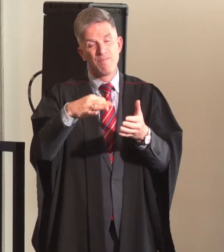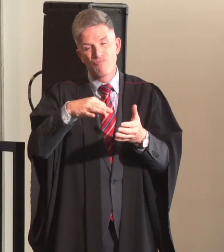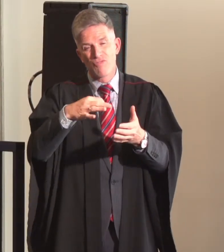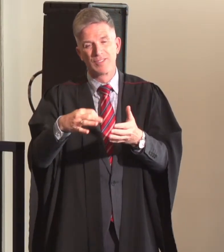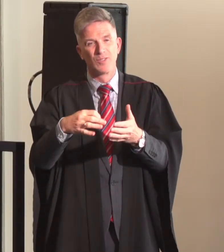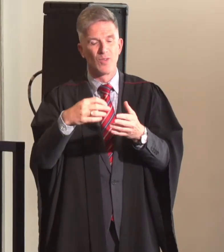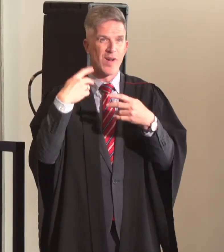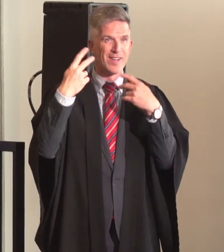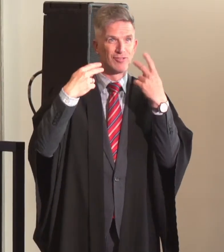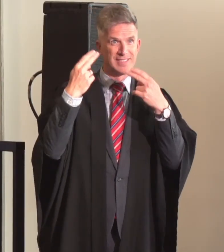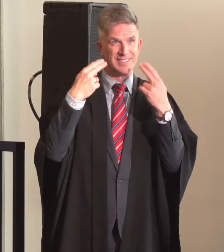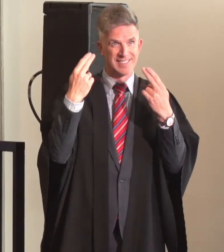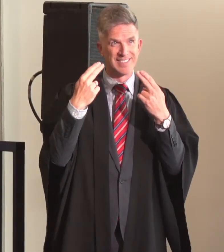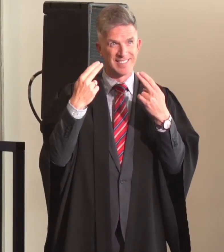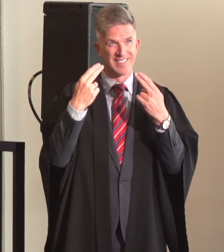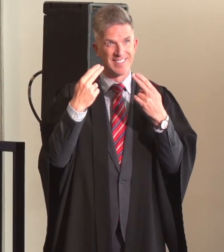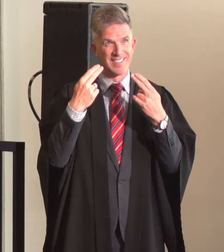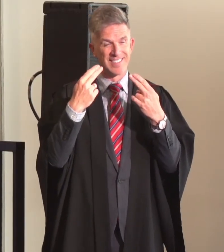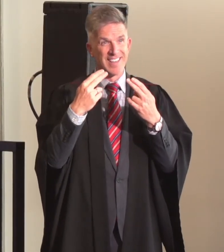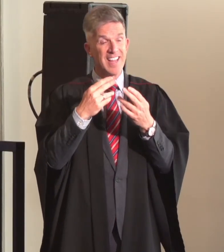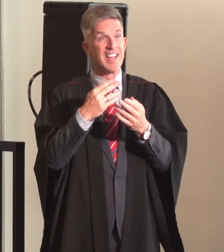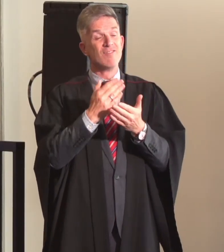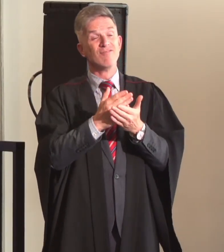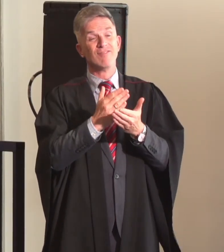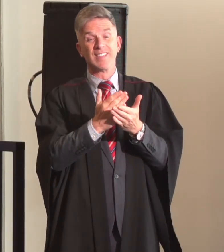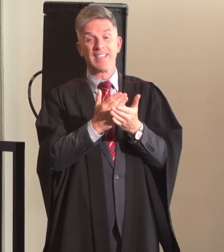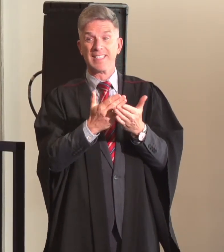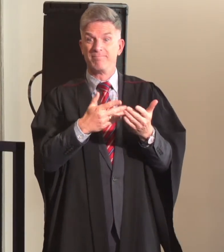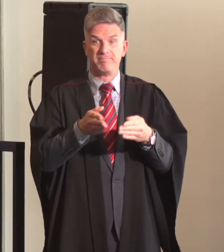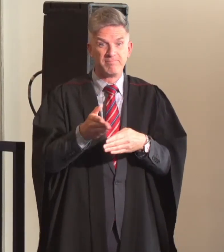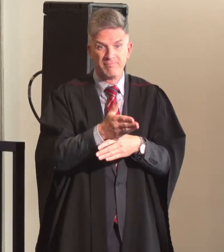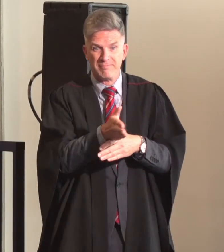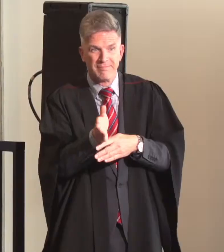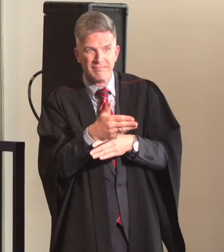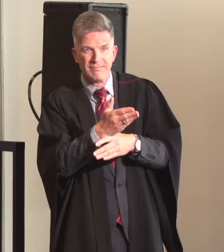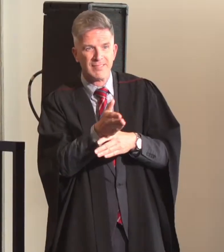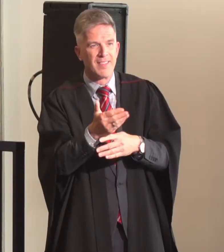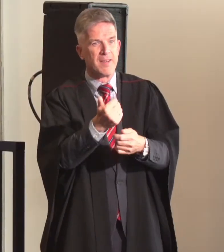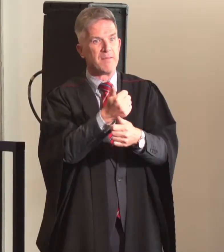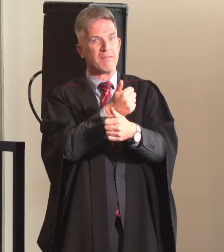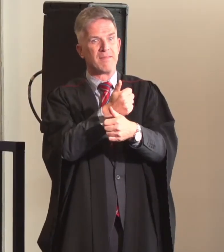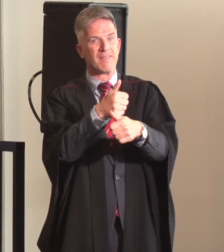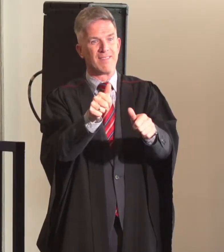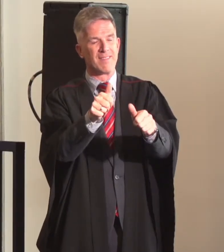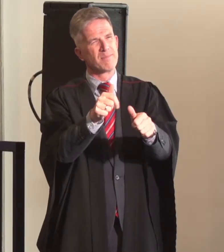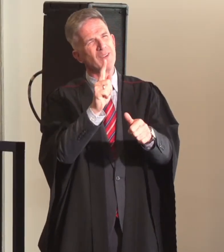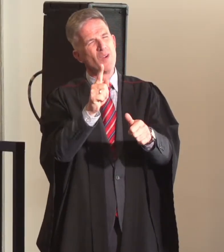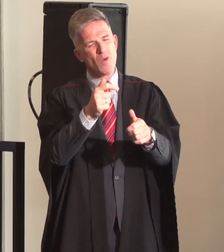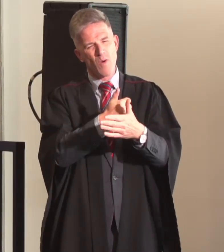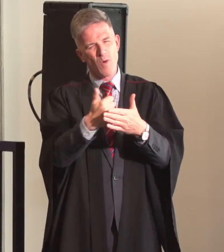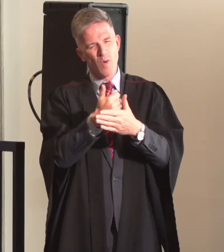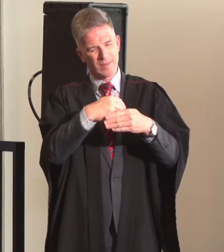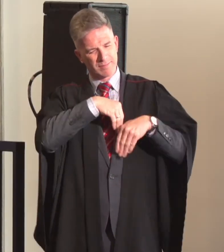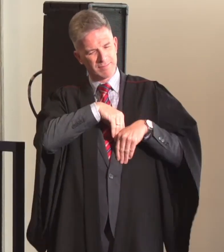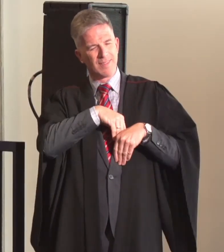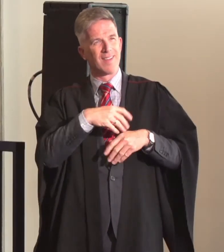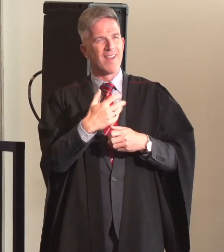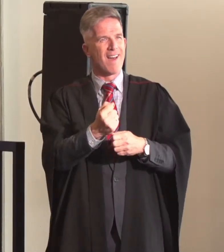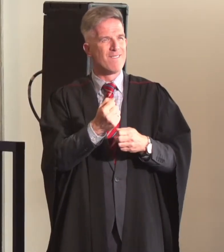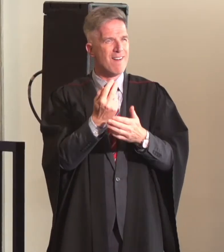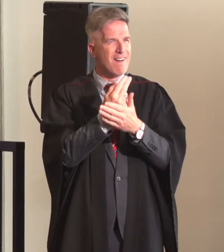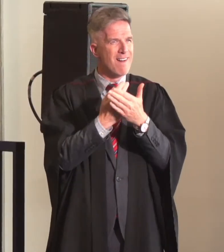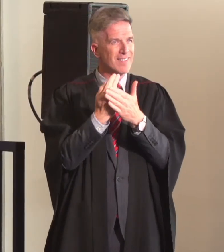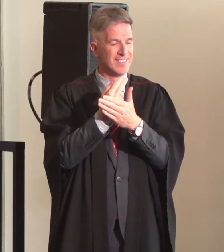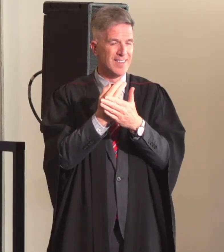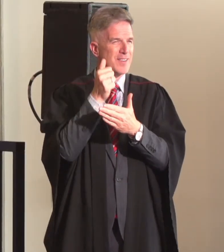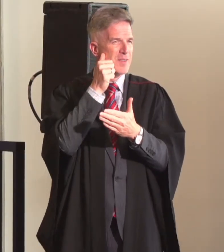hairdressing. And yeah, I did nearly end up on that route. But I've always been some kind of artist in my heart, and I'm sure my mum and dad would love to tell you